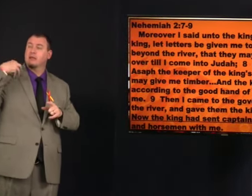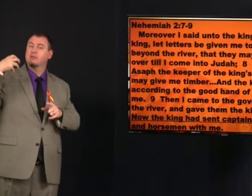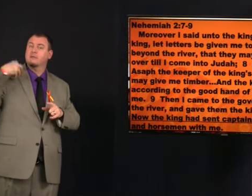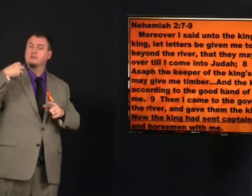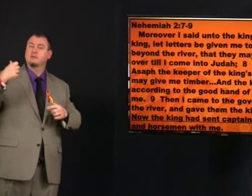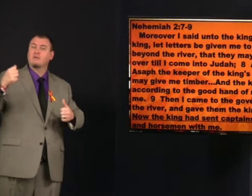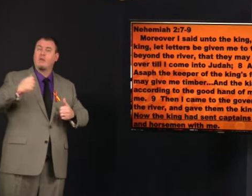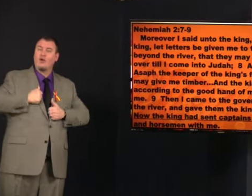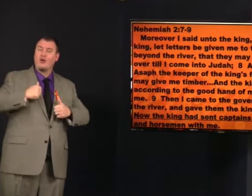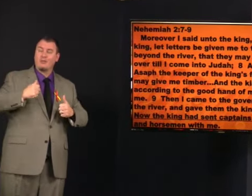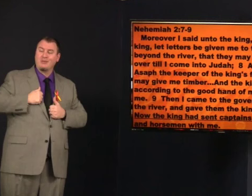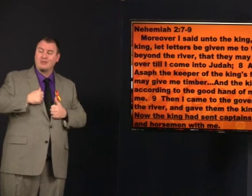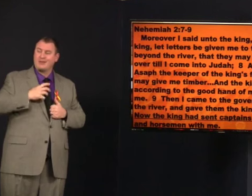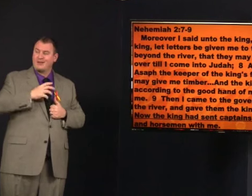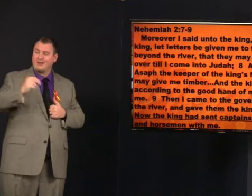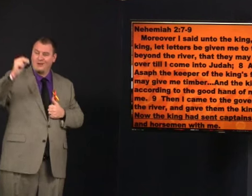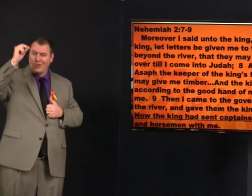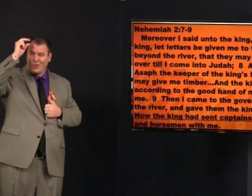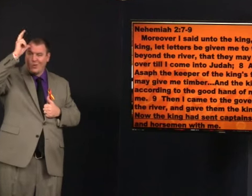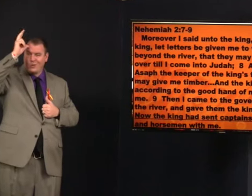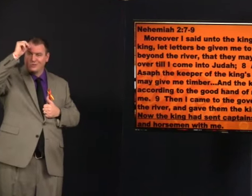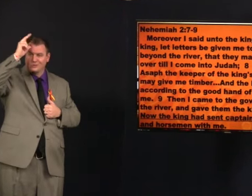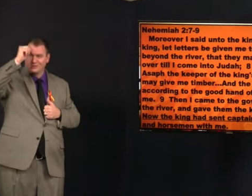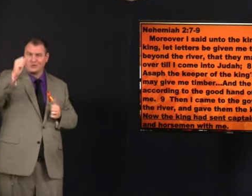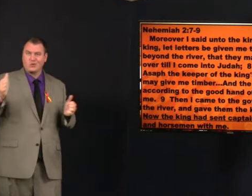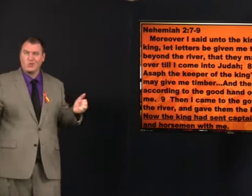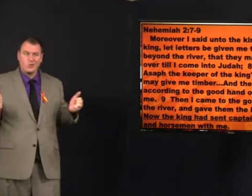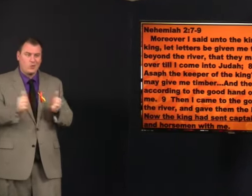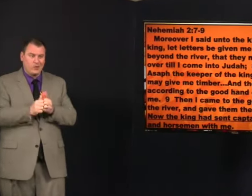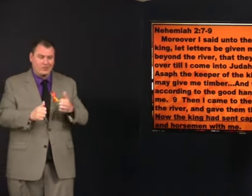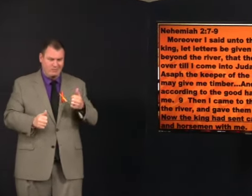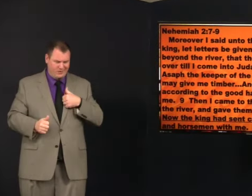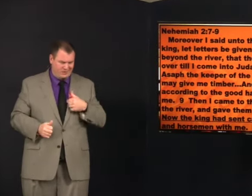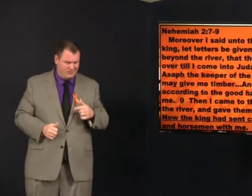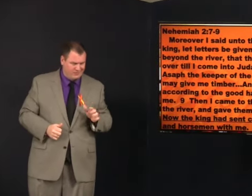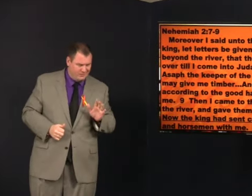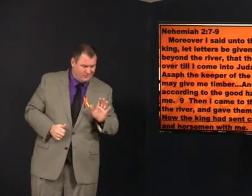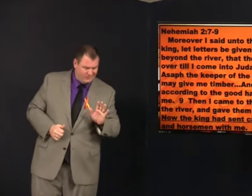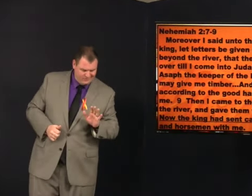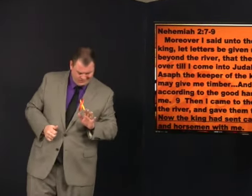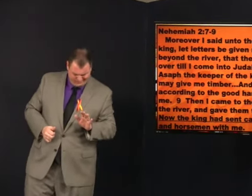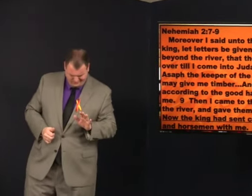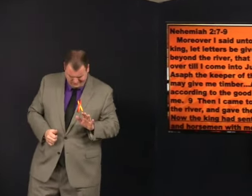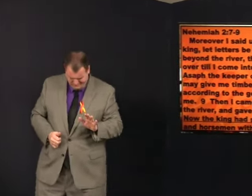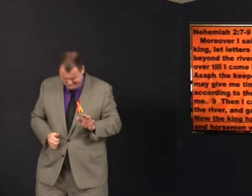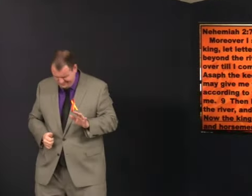Now the king had sent captains of the army and horsemen with me.